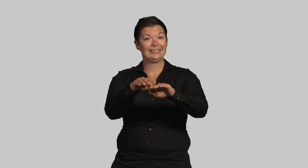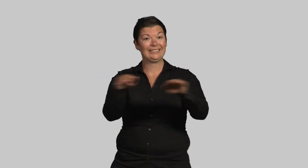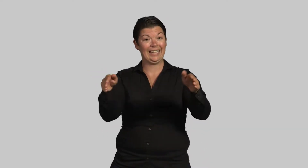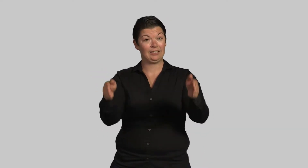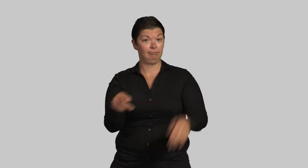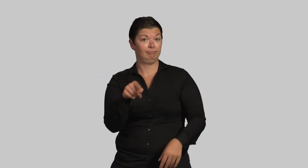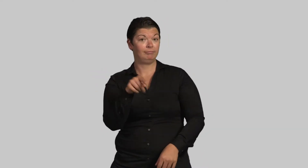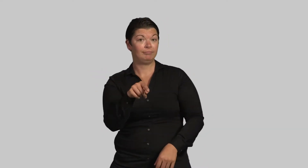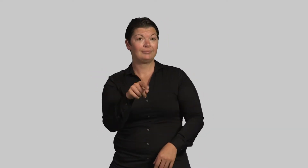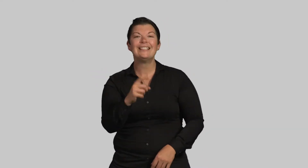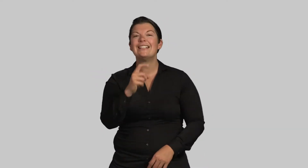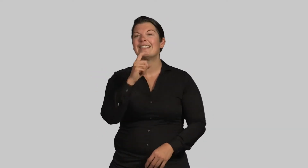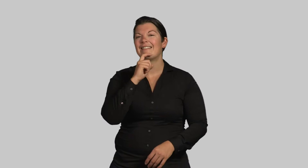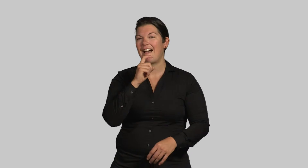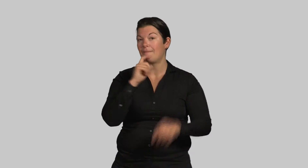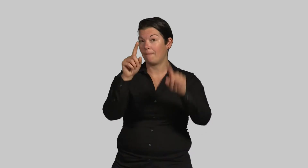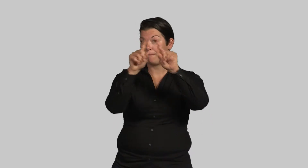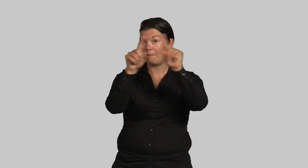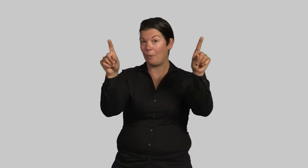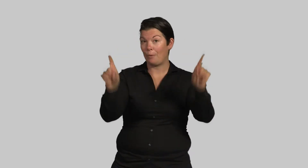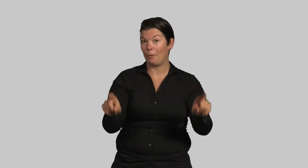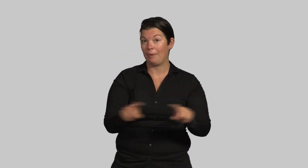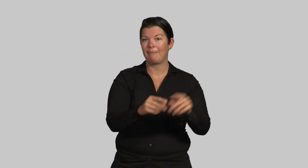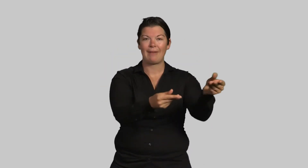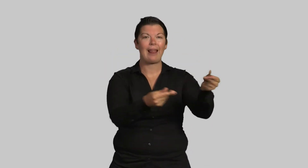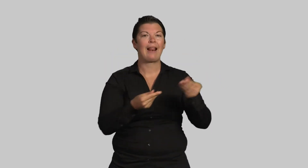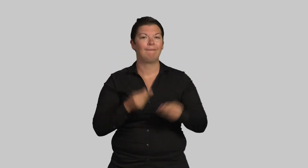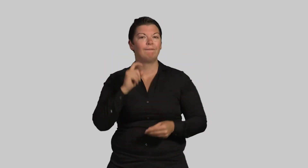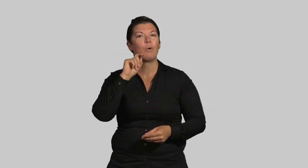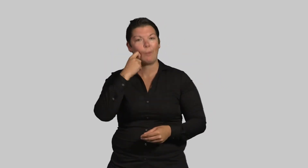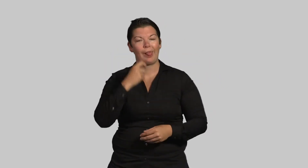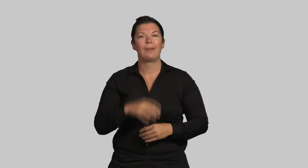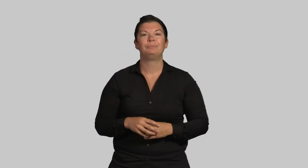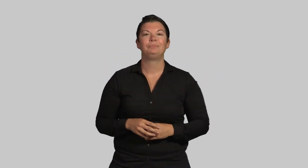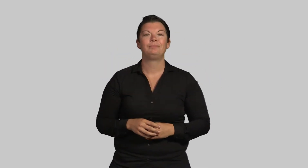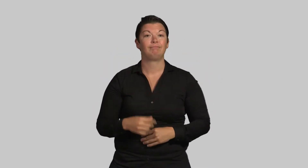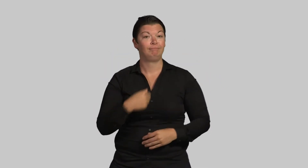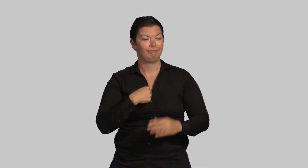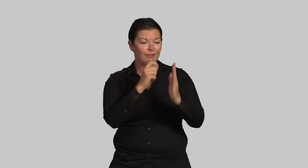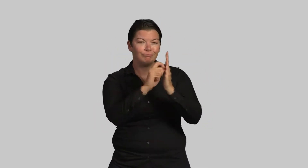When you come to the emergency department, the receptionist will give you a form to fill in.